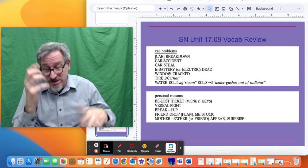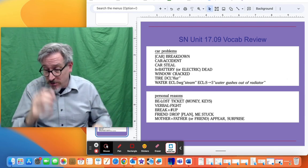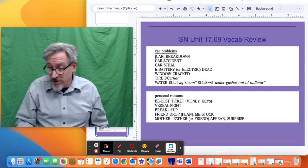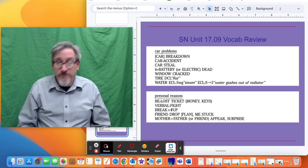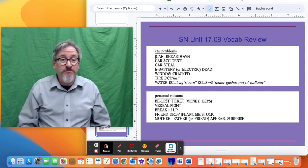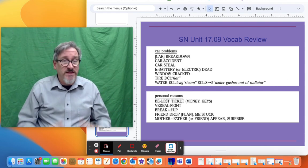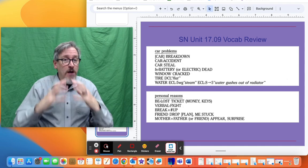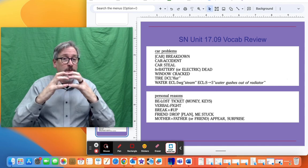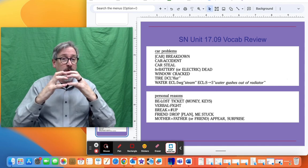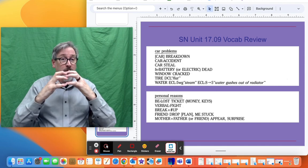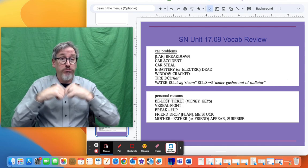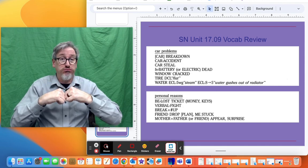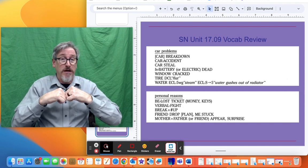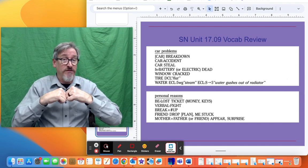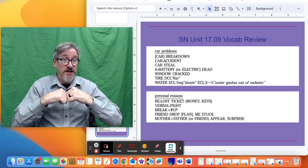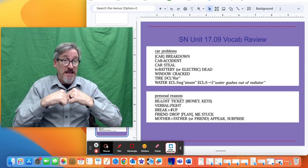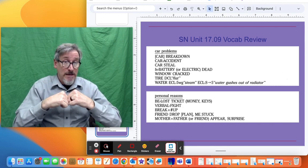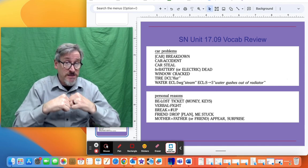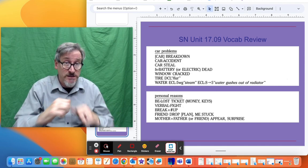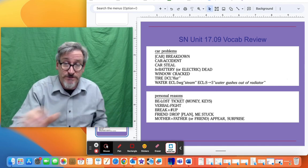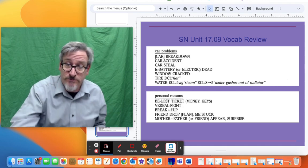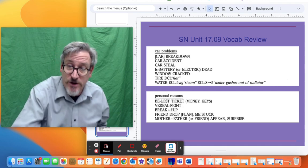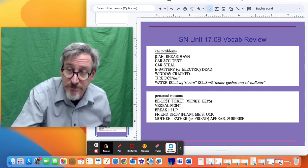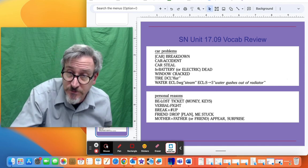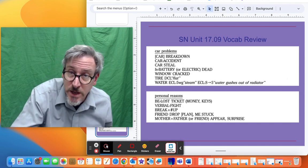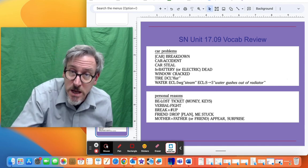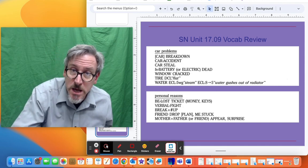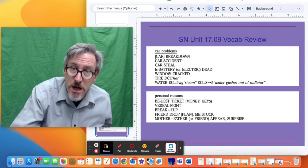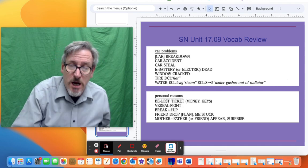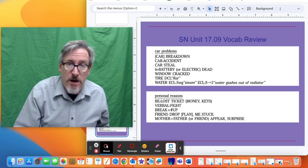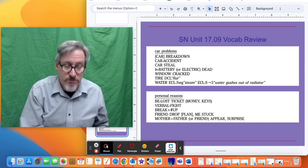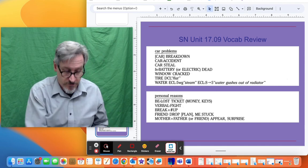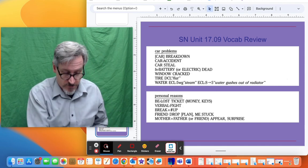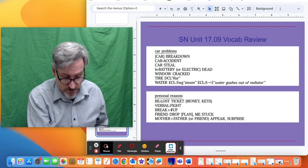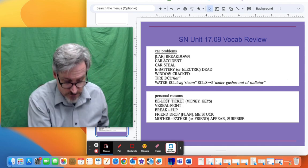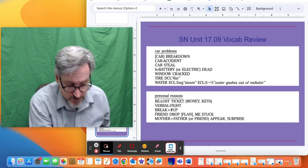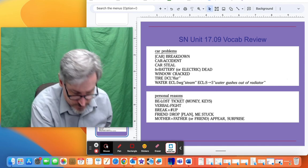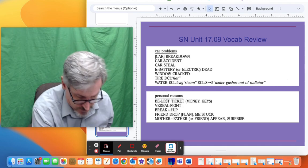falls apart. That would be like everything collapses. Right?